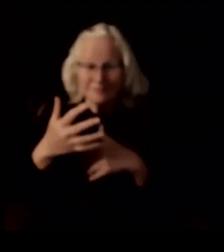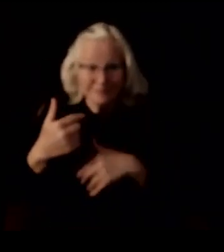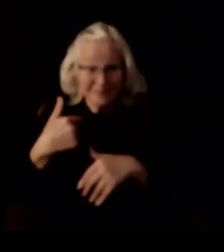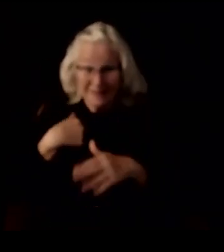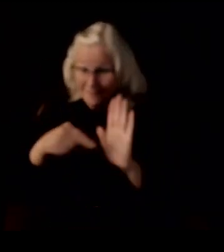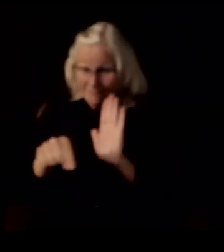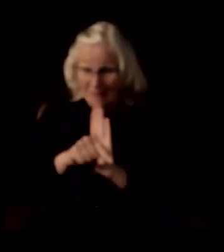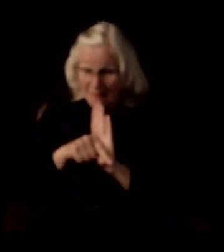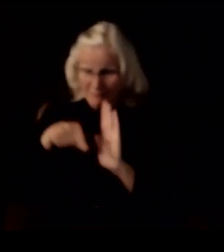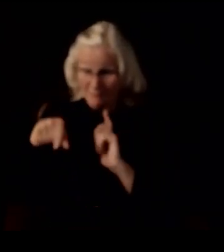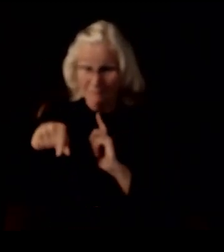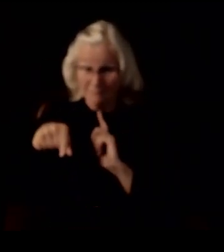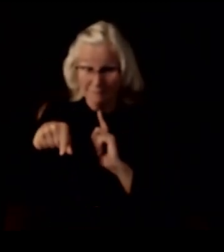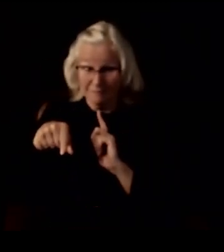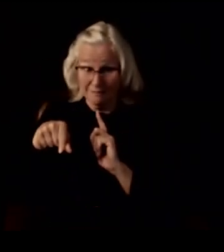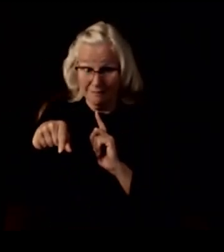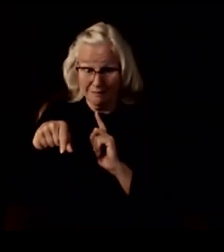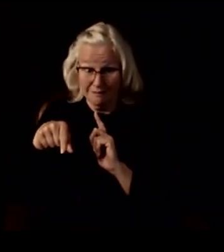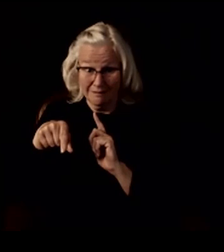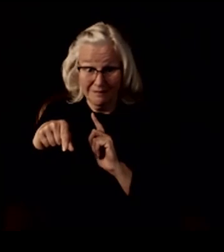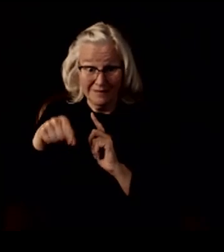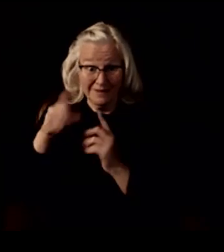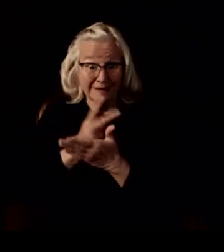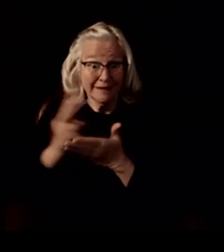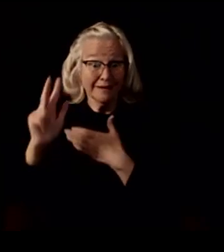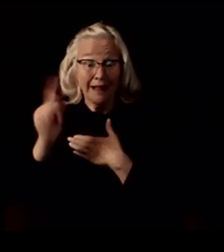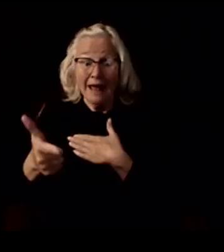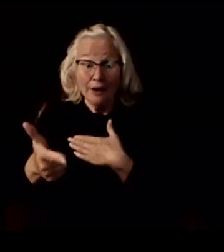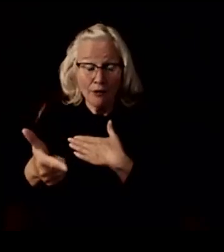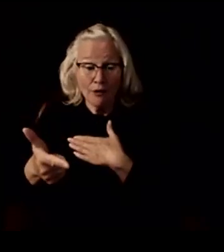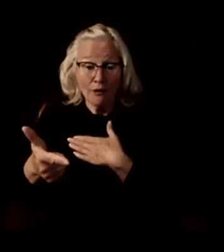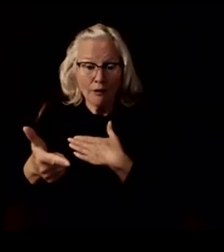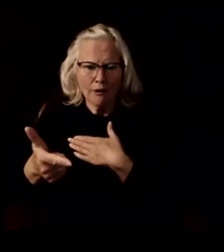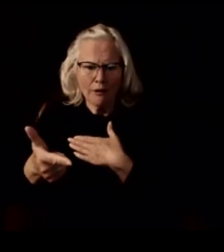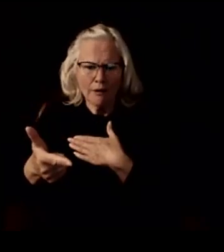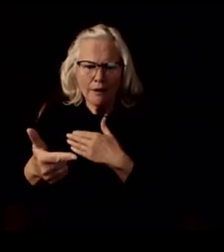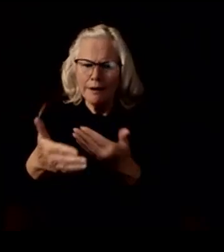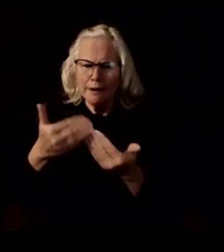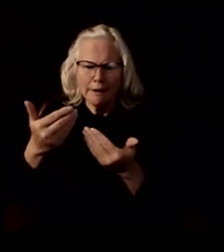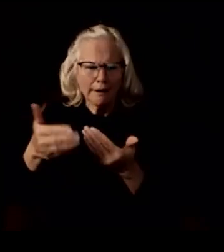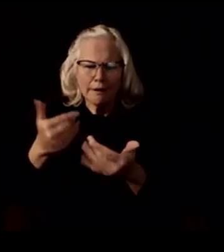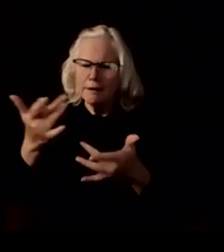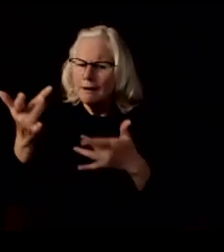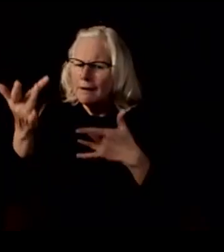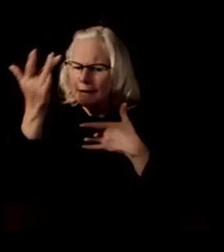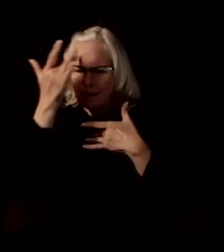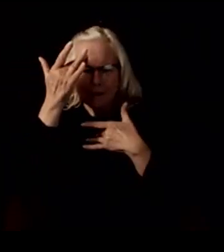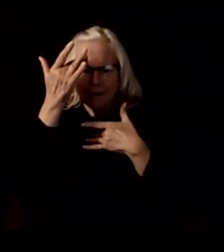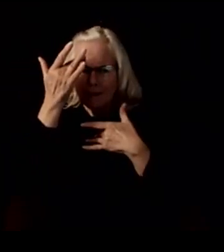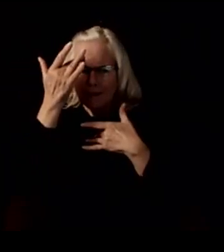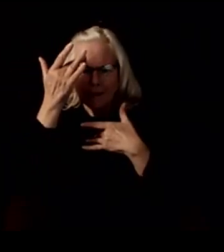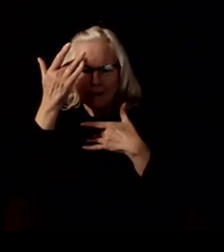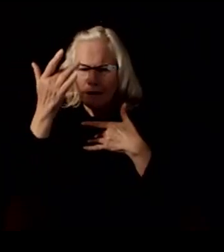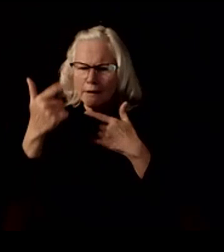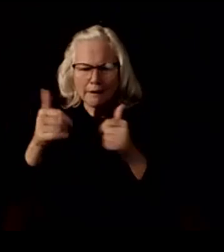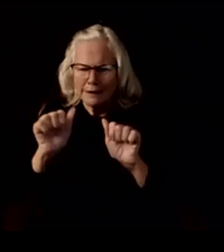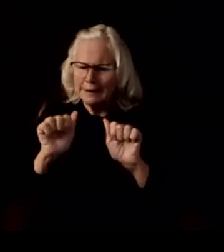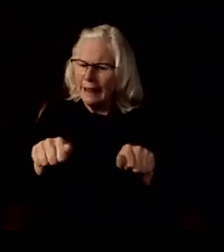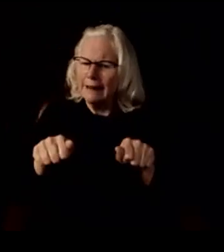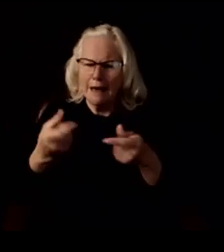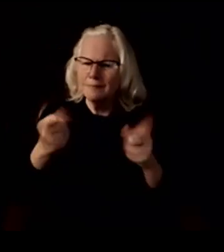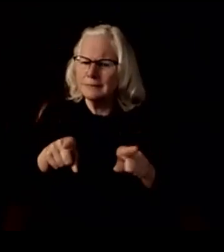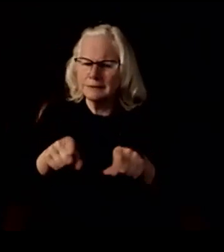and you're 3 weeks out, you could easily have acquired COVID in that time and be